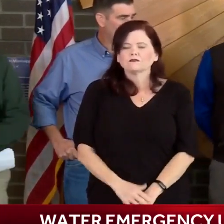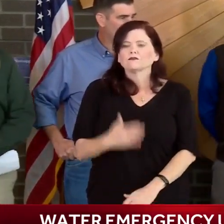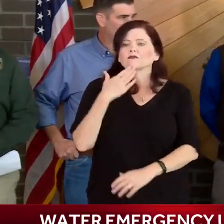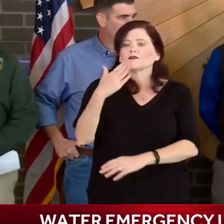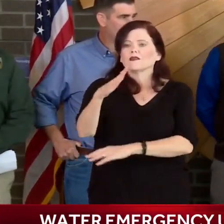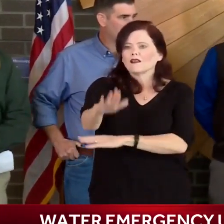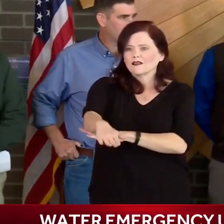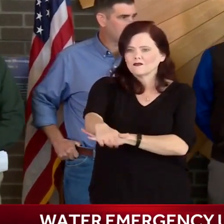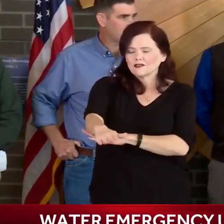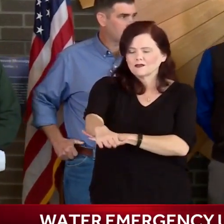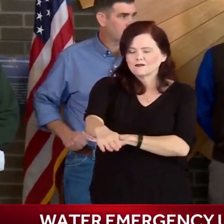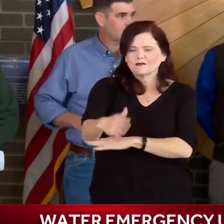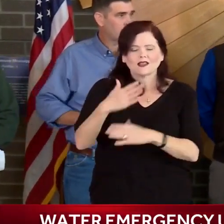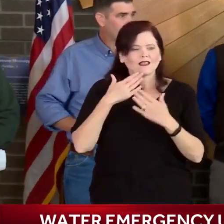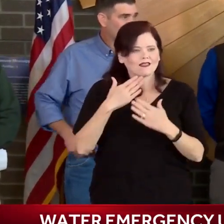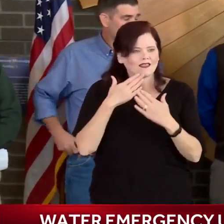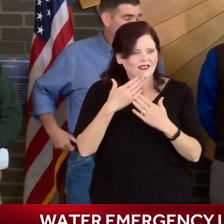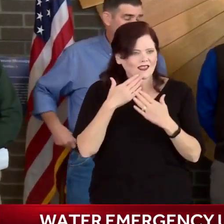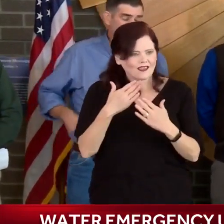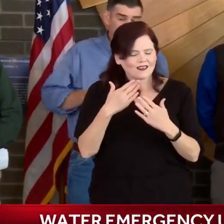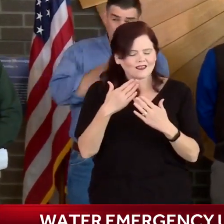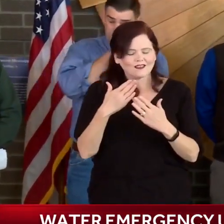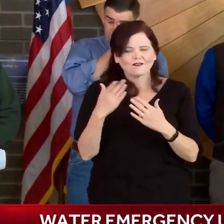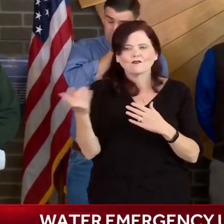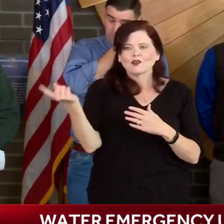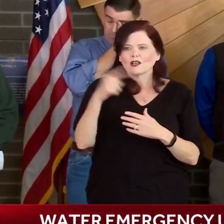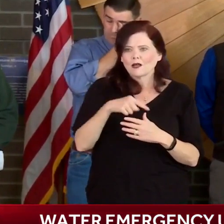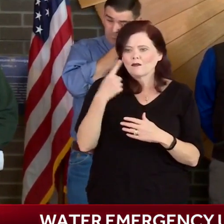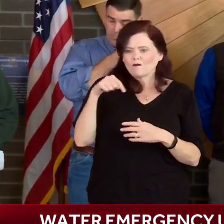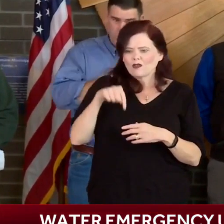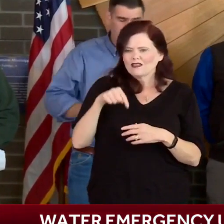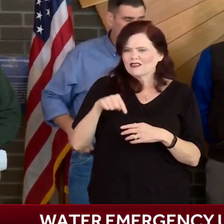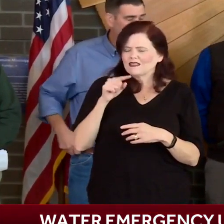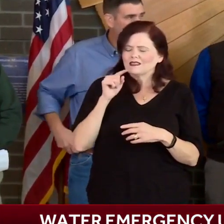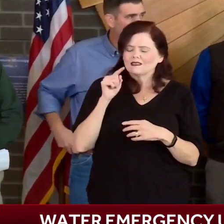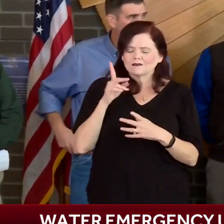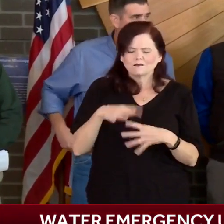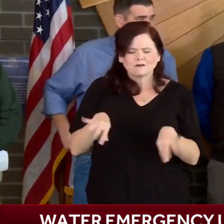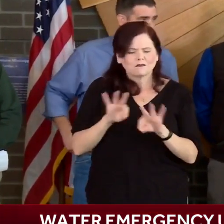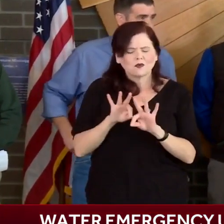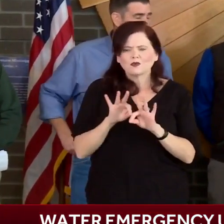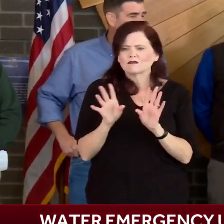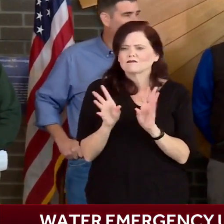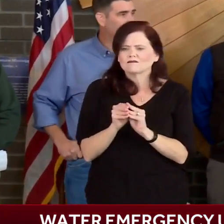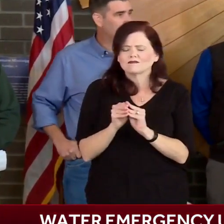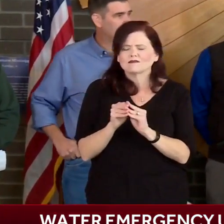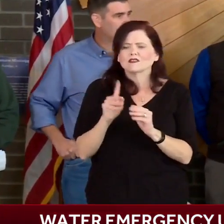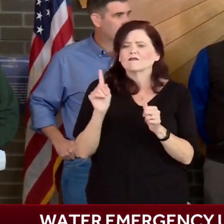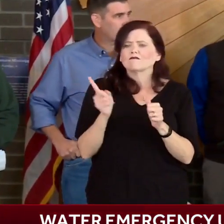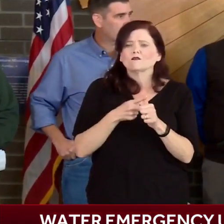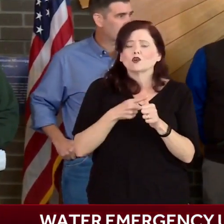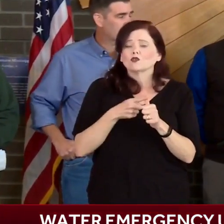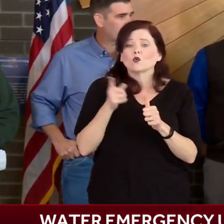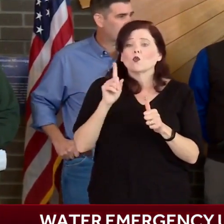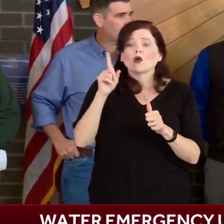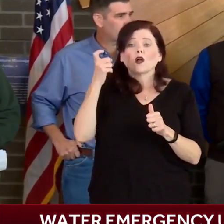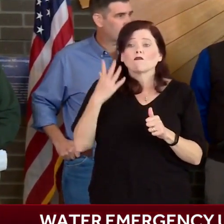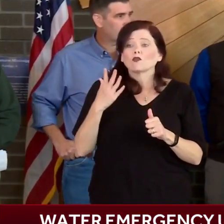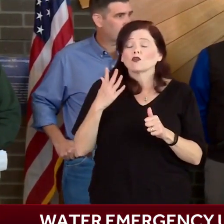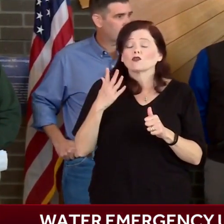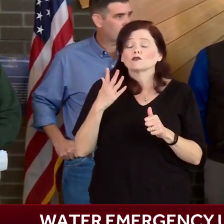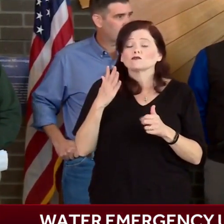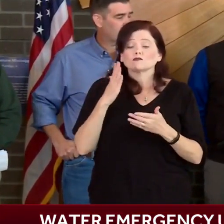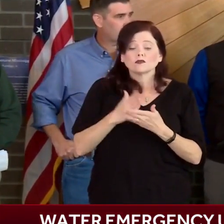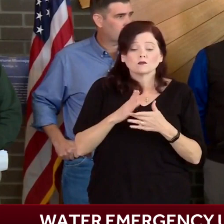Good afternoon, and thank you for being present for this very critical briefing. First and foremost, I'd start where the governor left